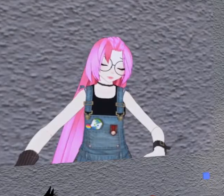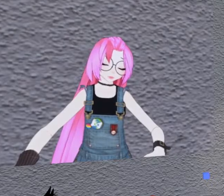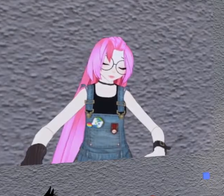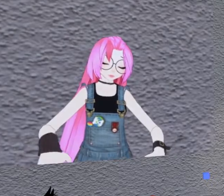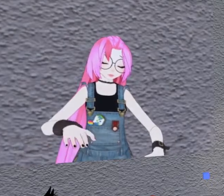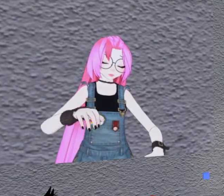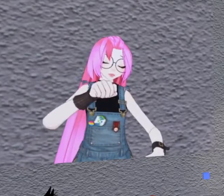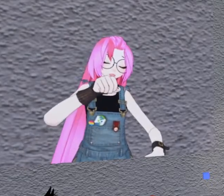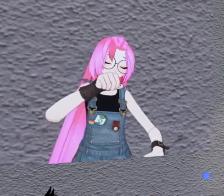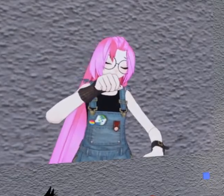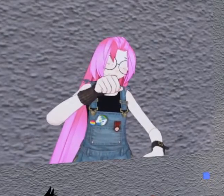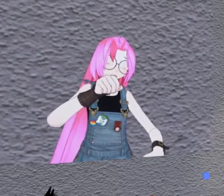Yeah.